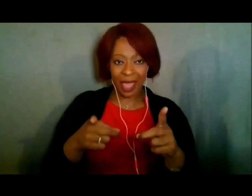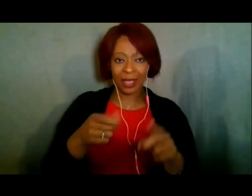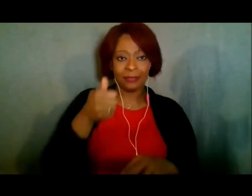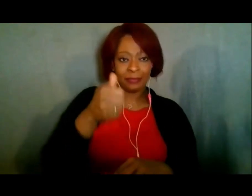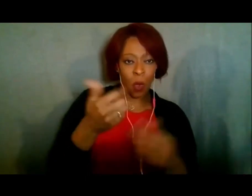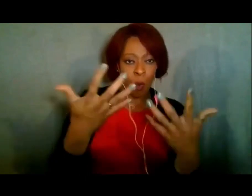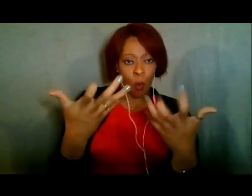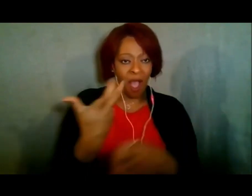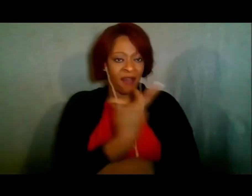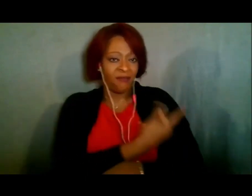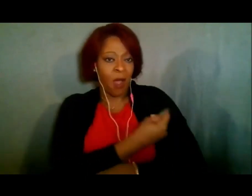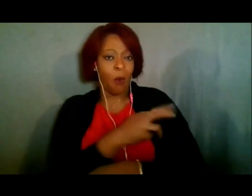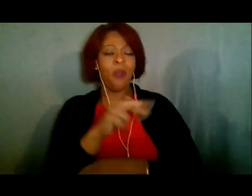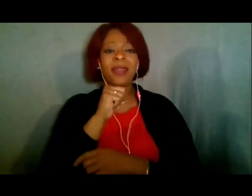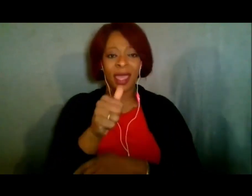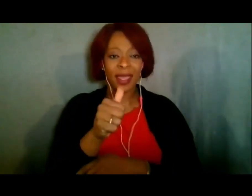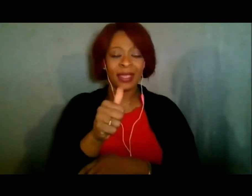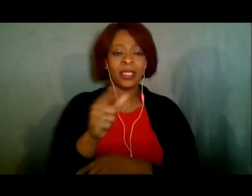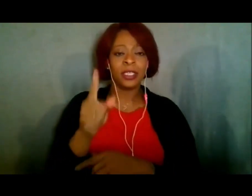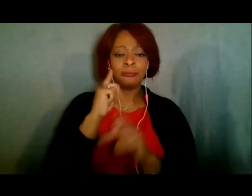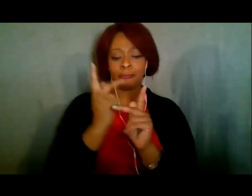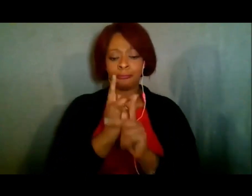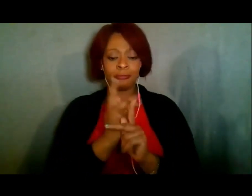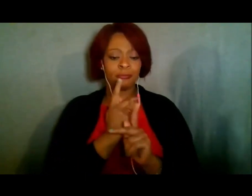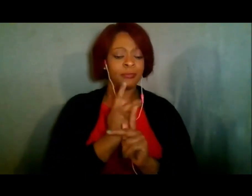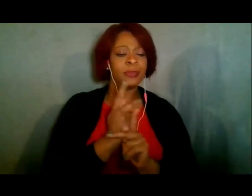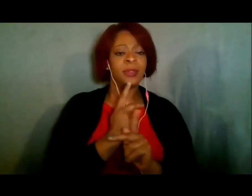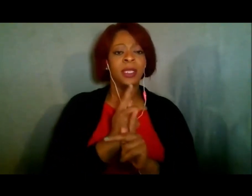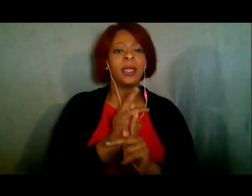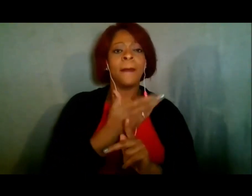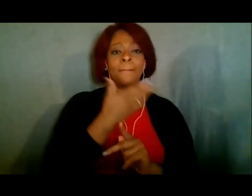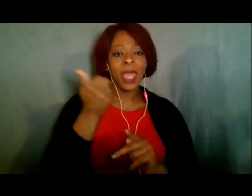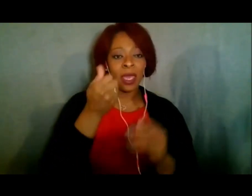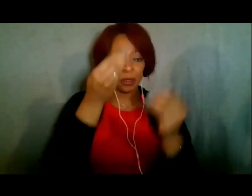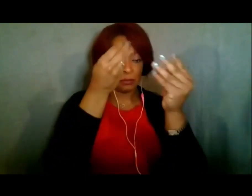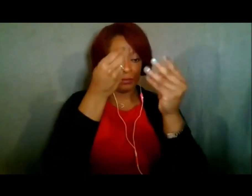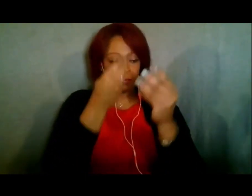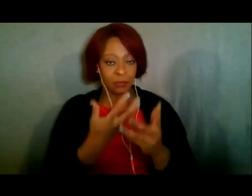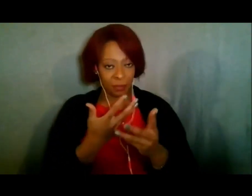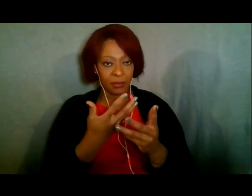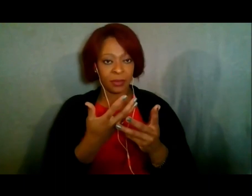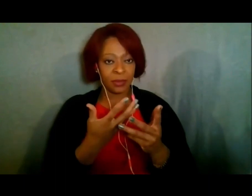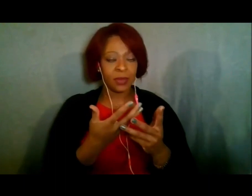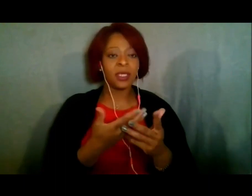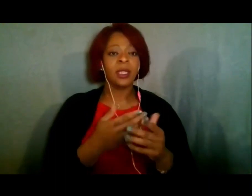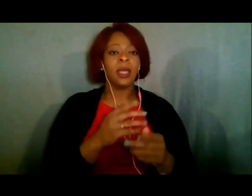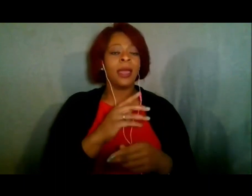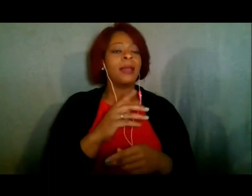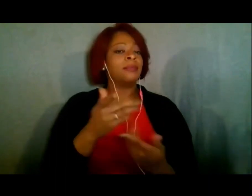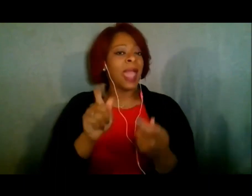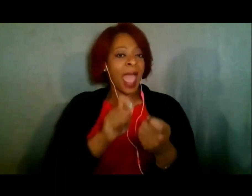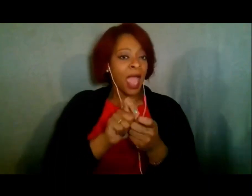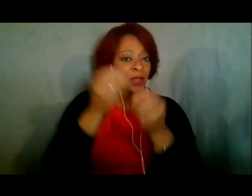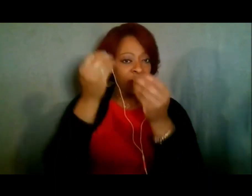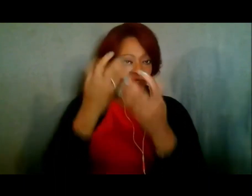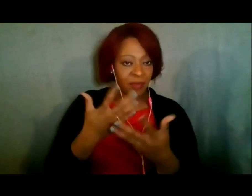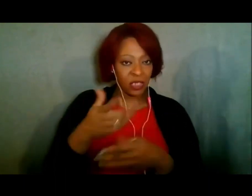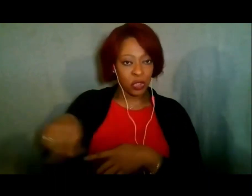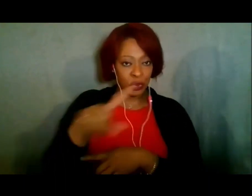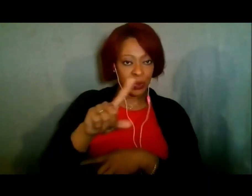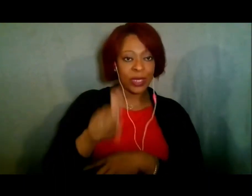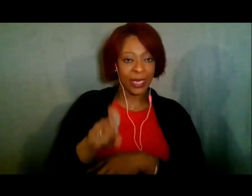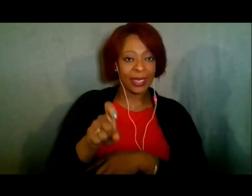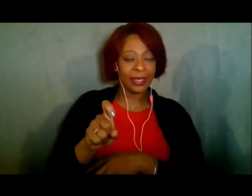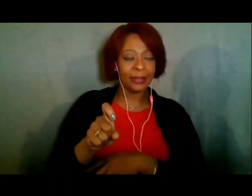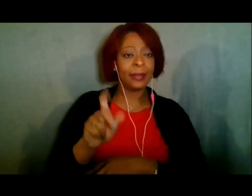or not, but they can decide being informed. They can have all the answers that they need. And